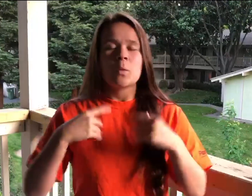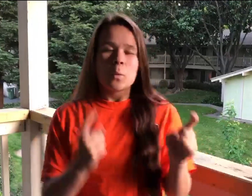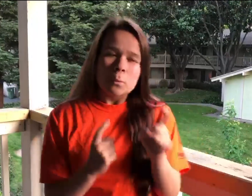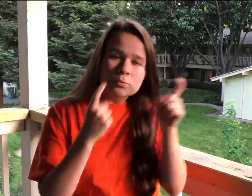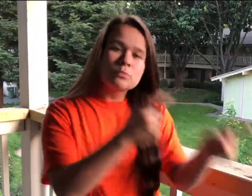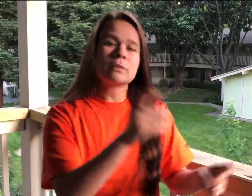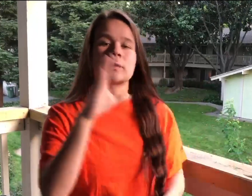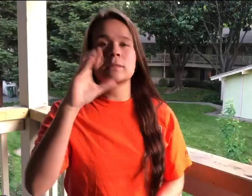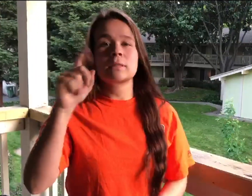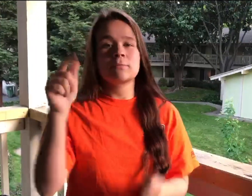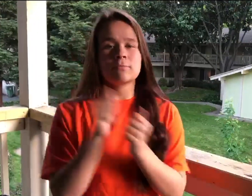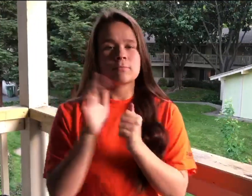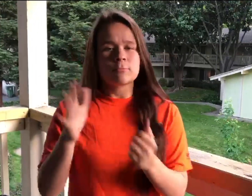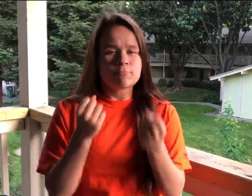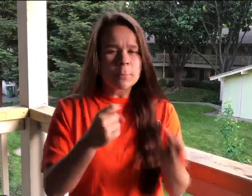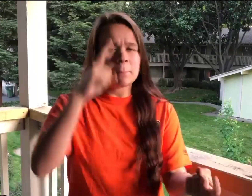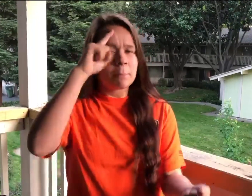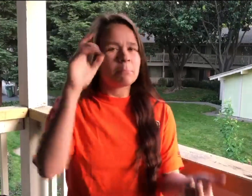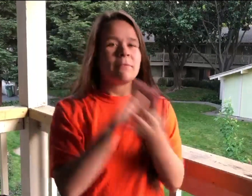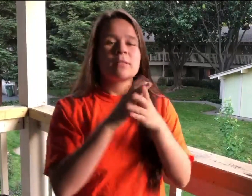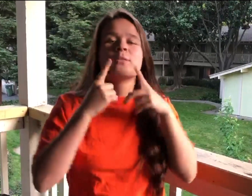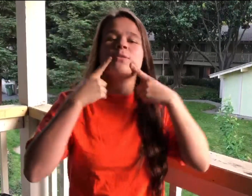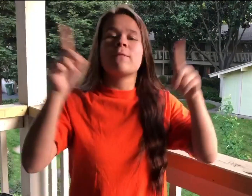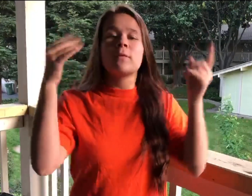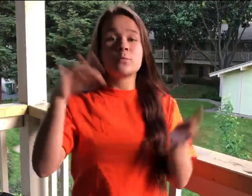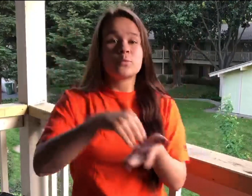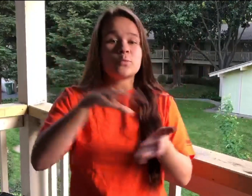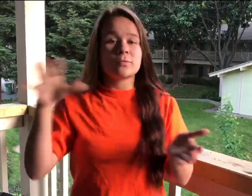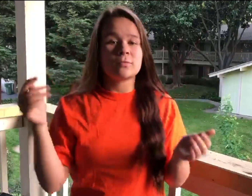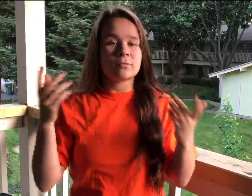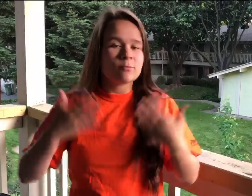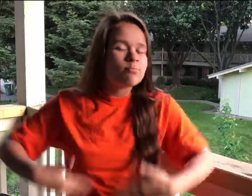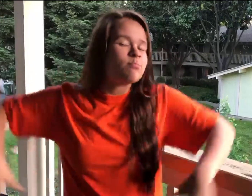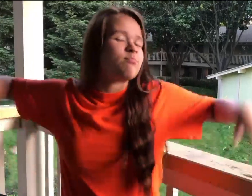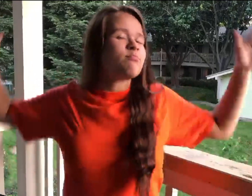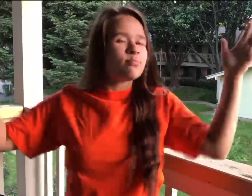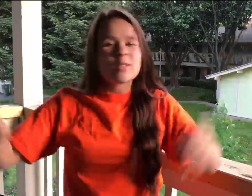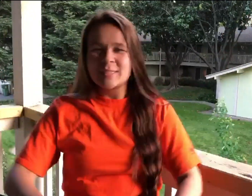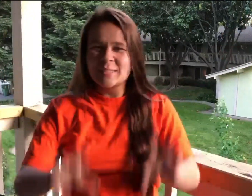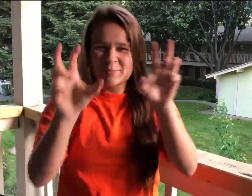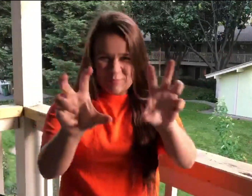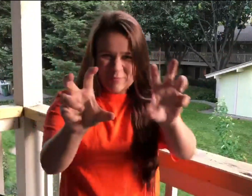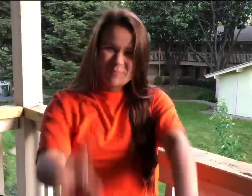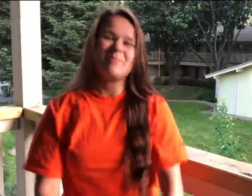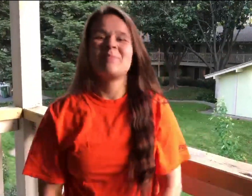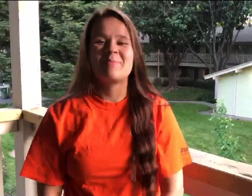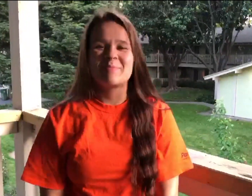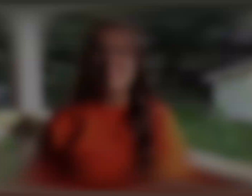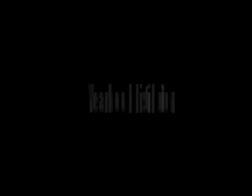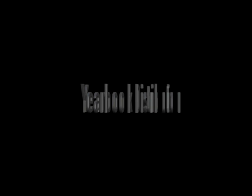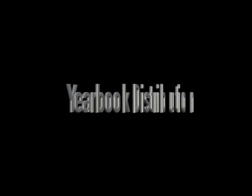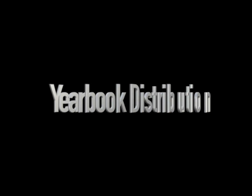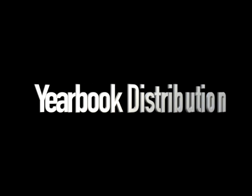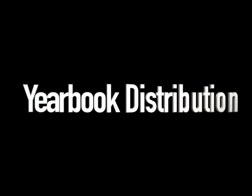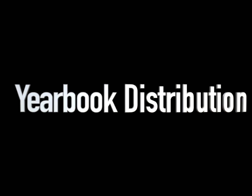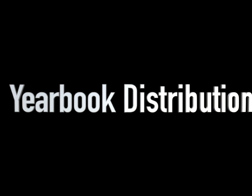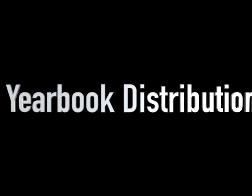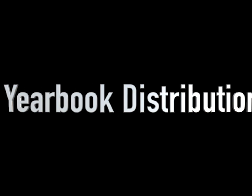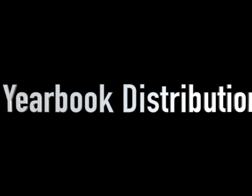them, and he has dedicated to CSD with his strong belief that student success is important and they can fly.